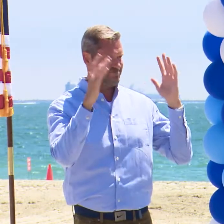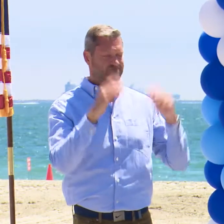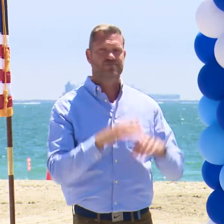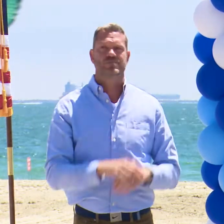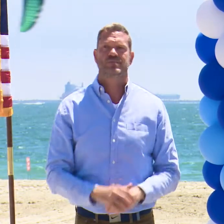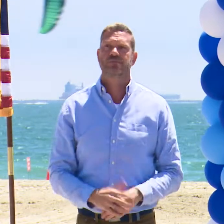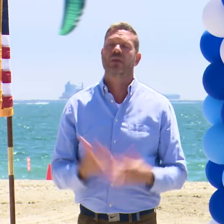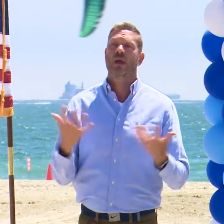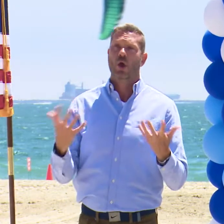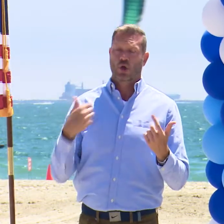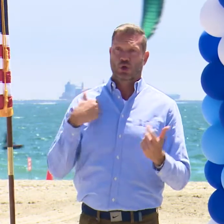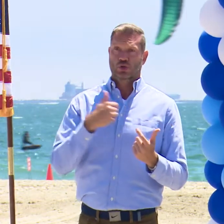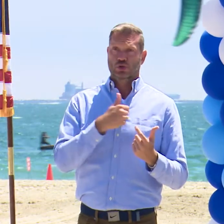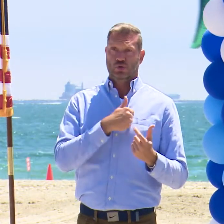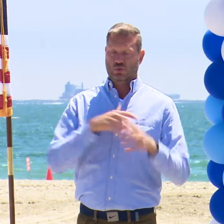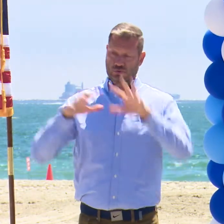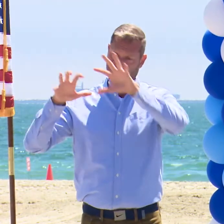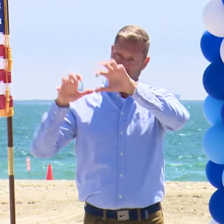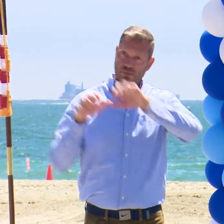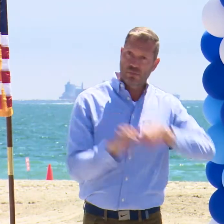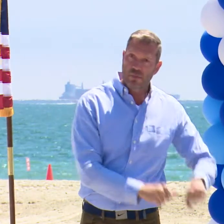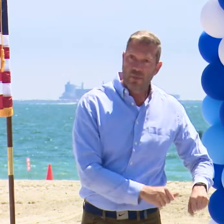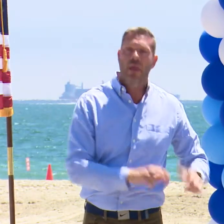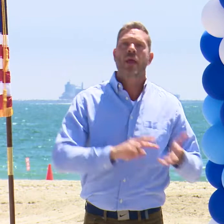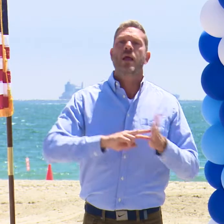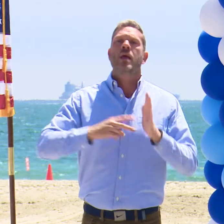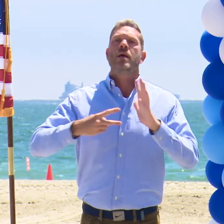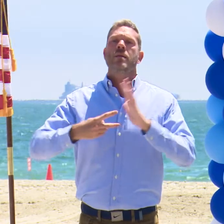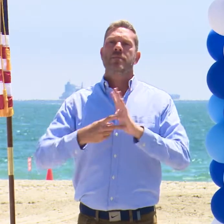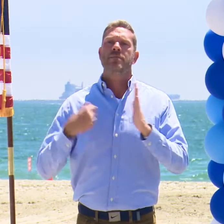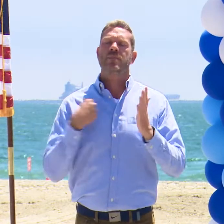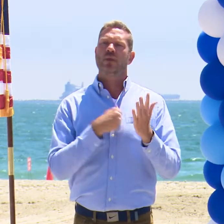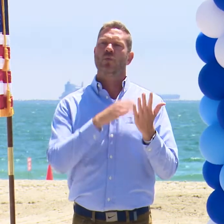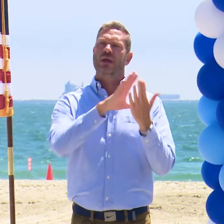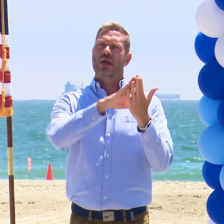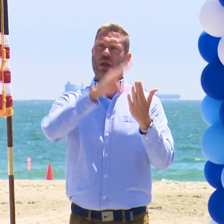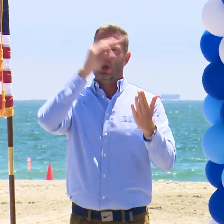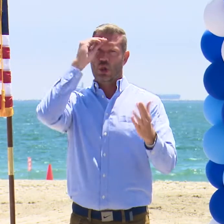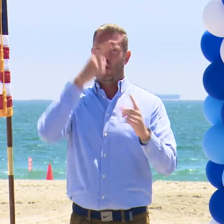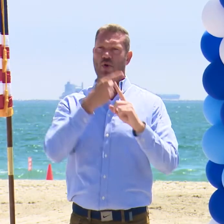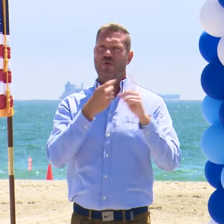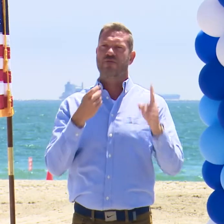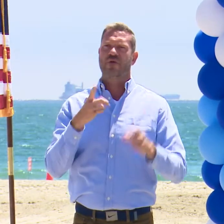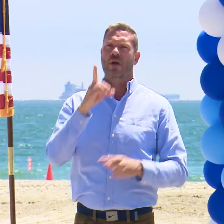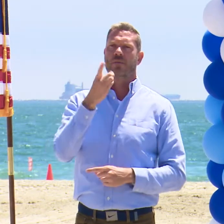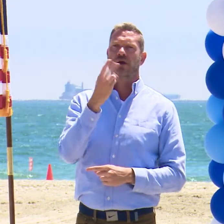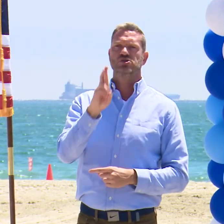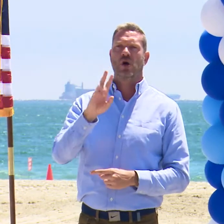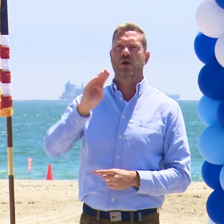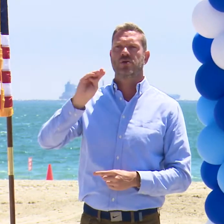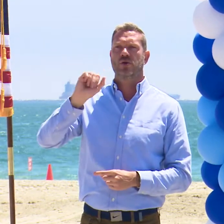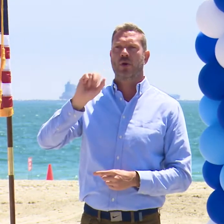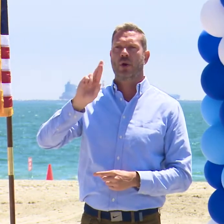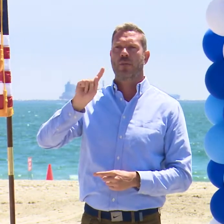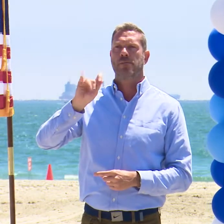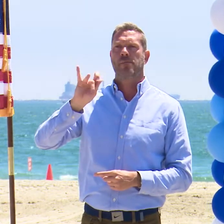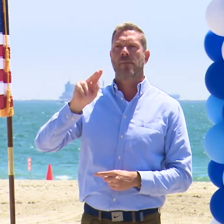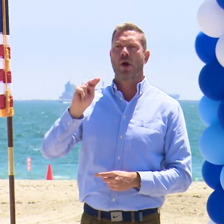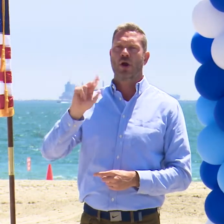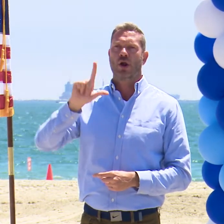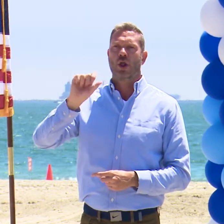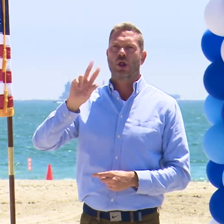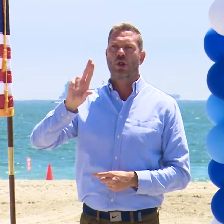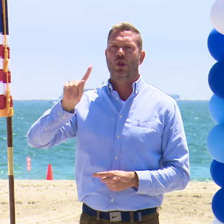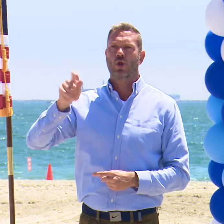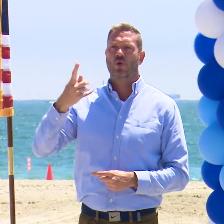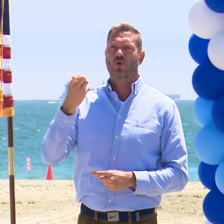In doing that, we can draw inspiration from Dr. Martin Luther King Jr., whose leadership in civil rights